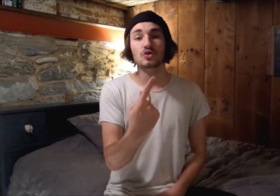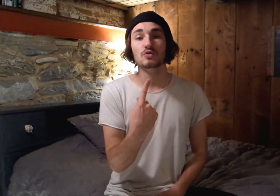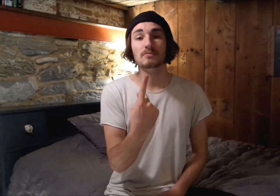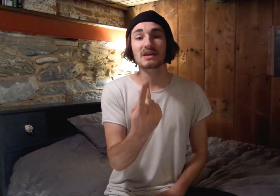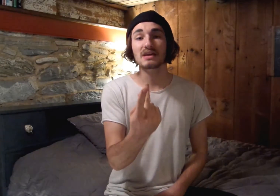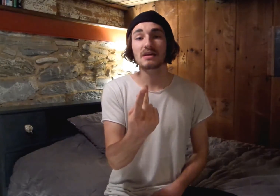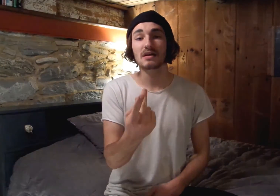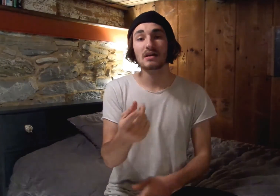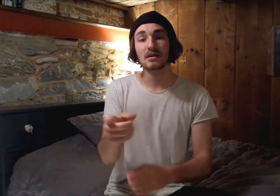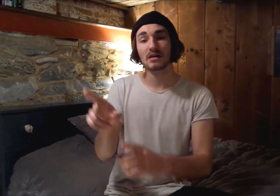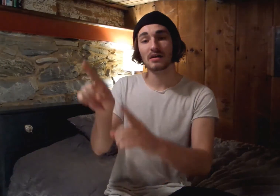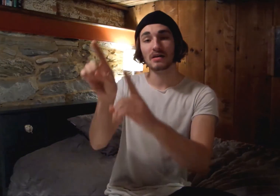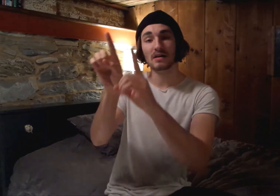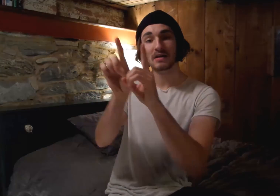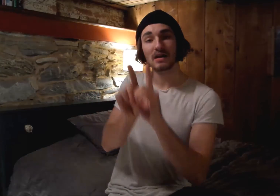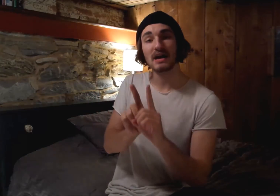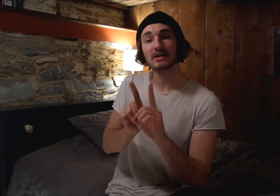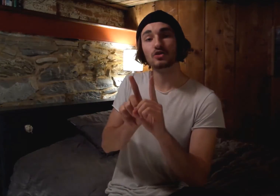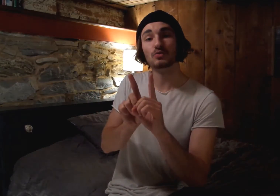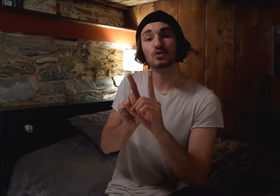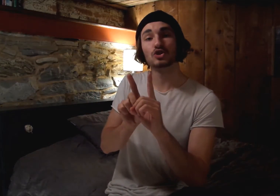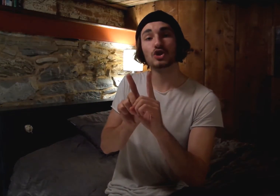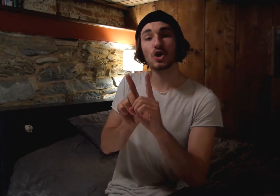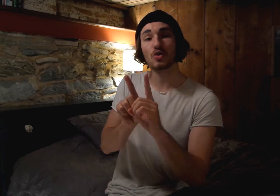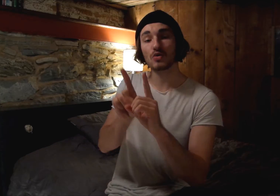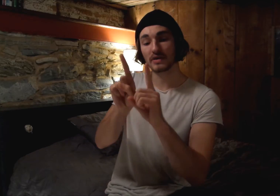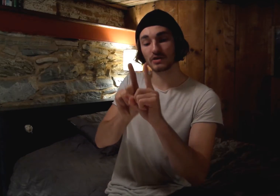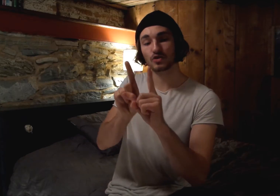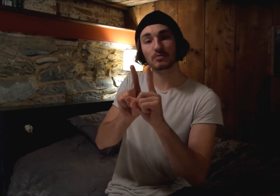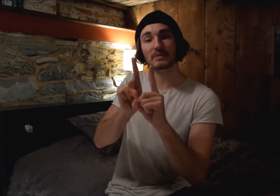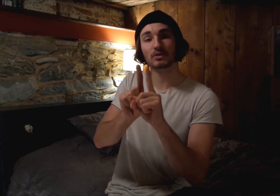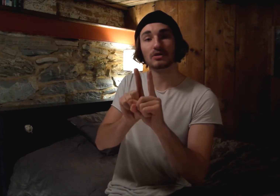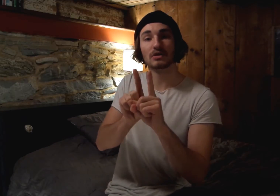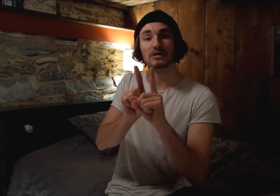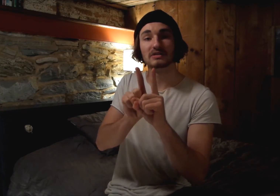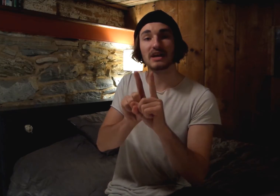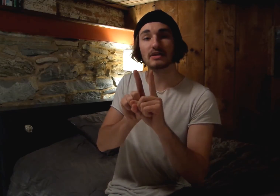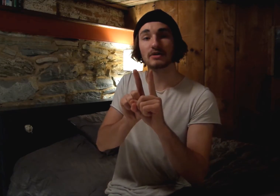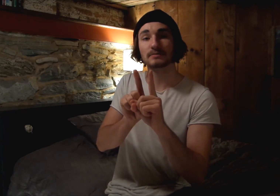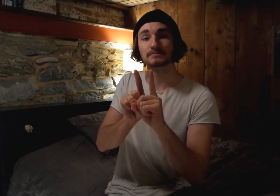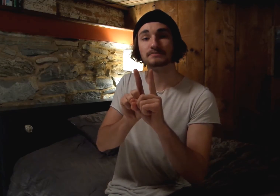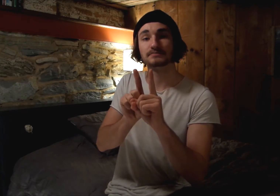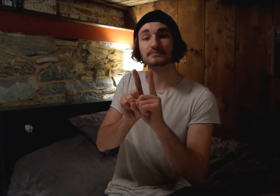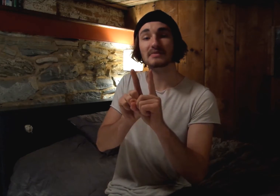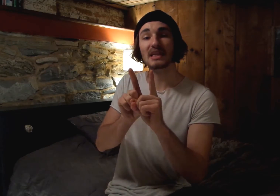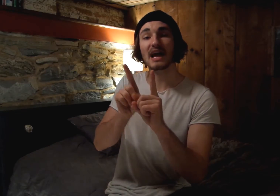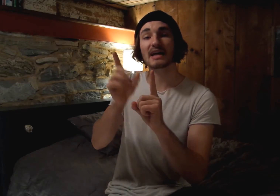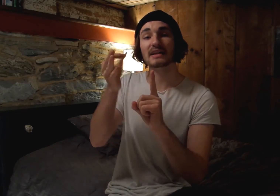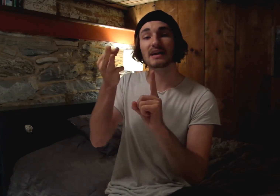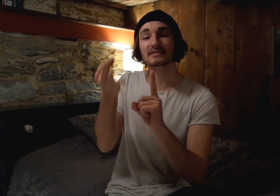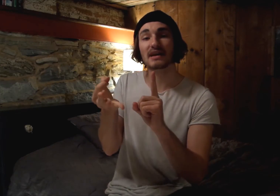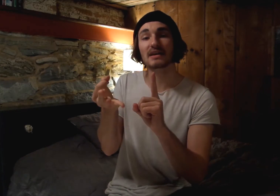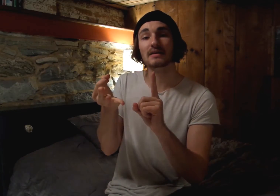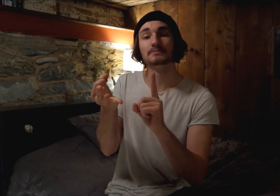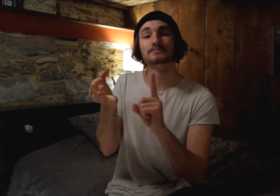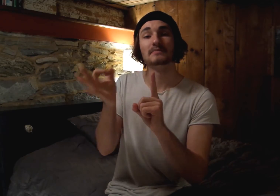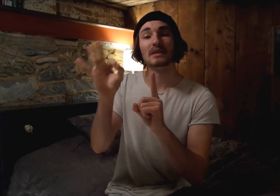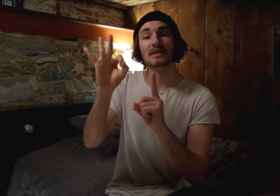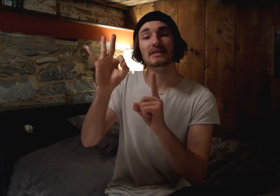You, me, and then you show that two people are together. And then I take